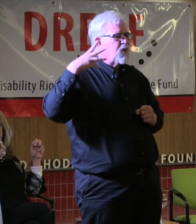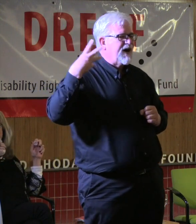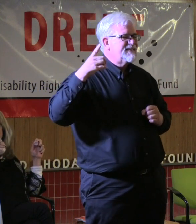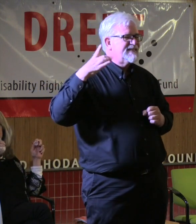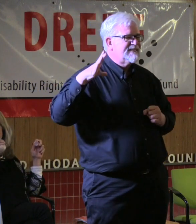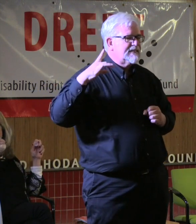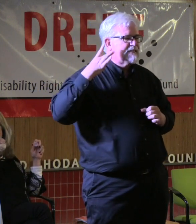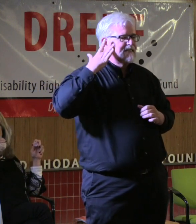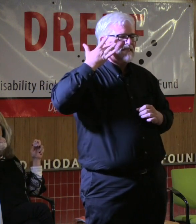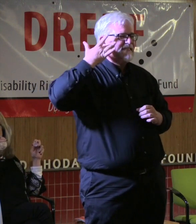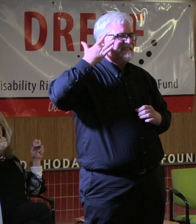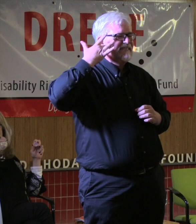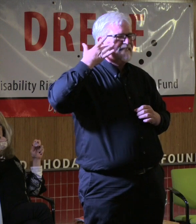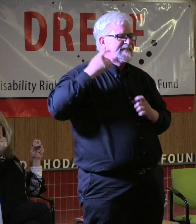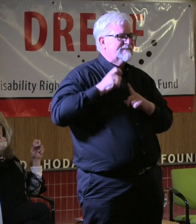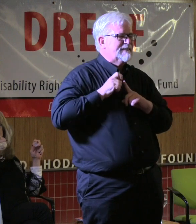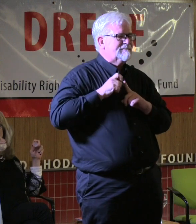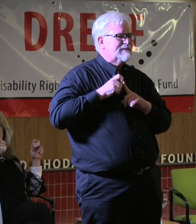D.C. Right